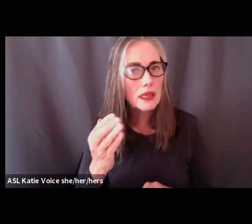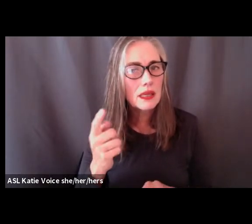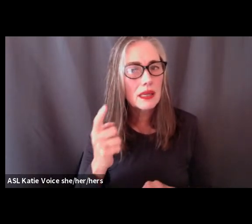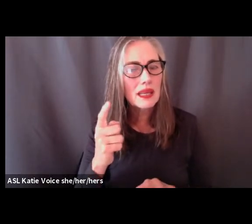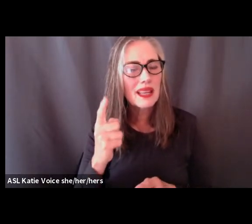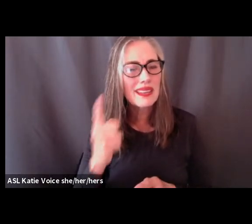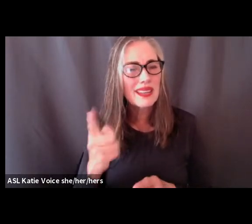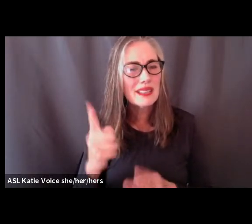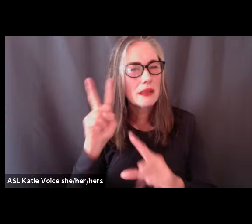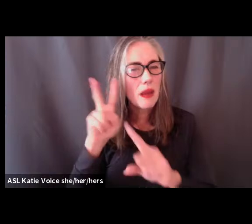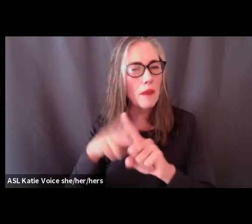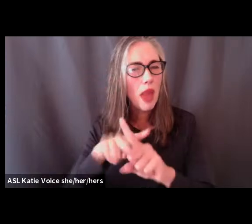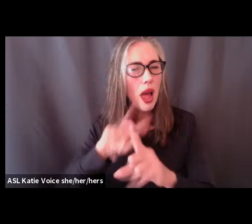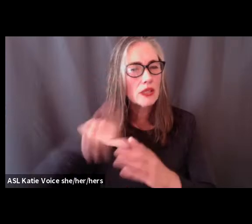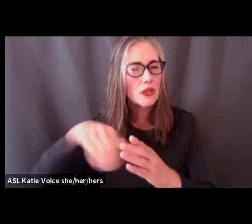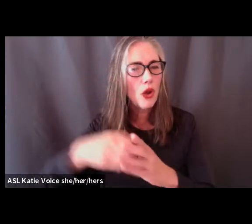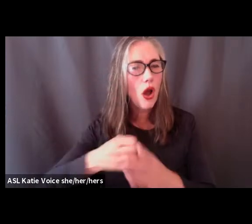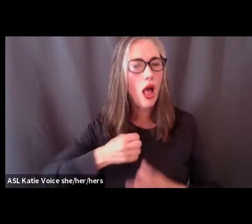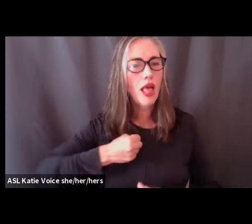delegates as well?